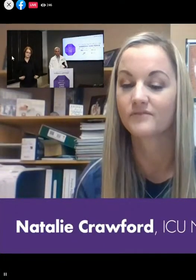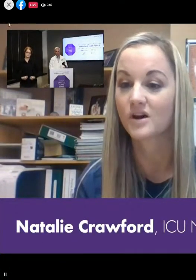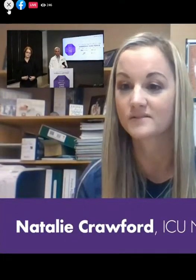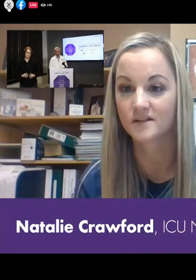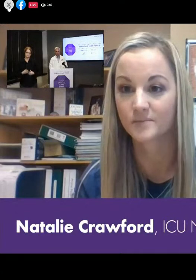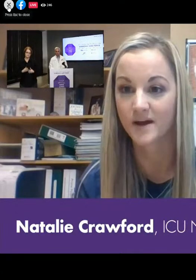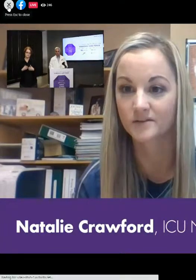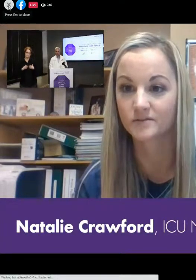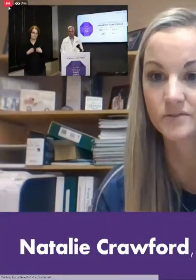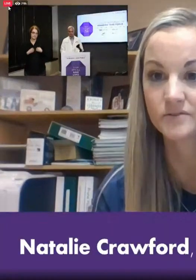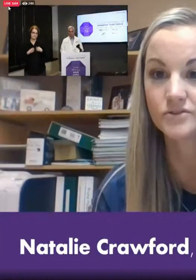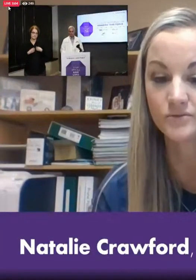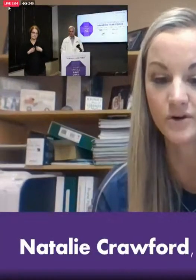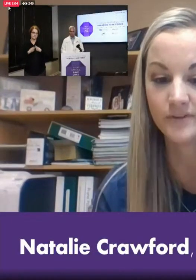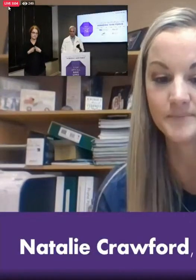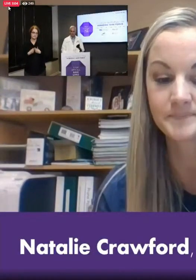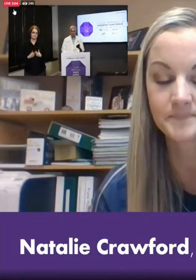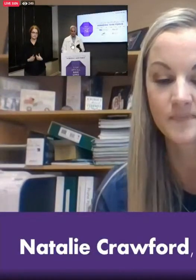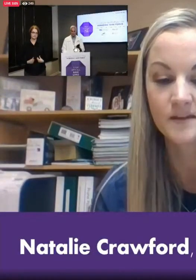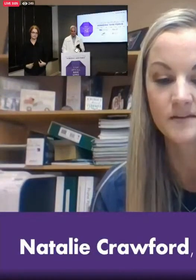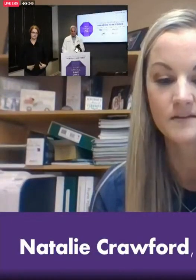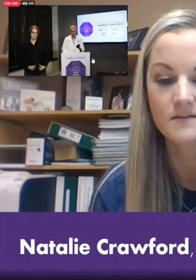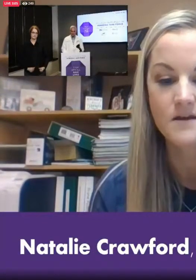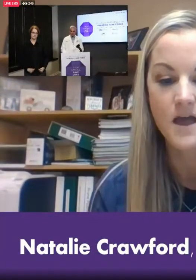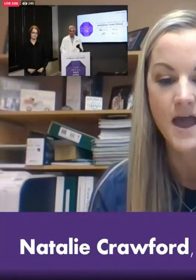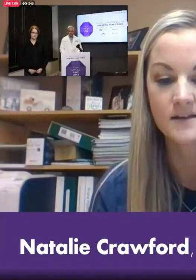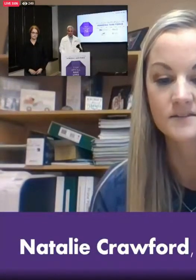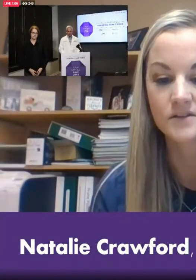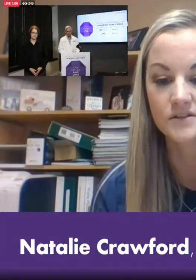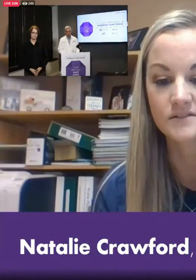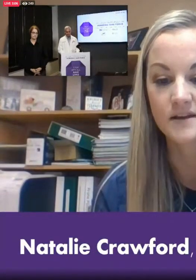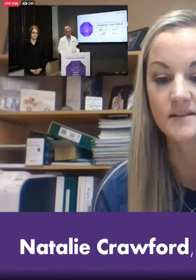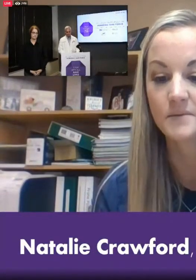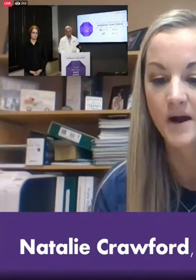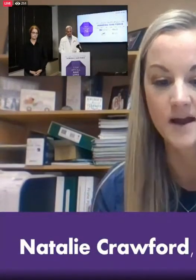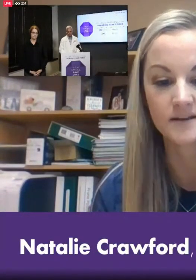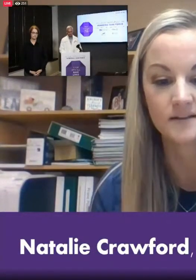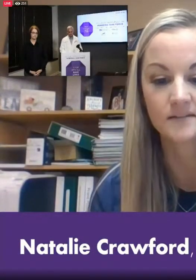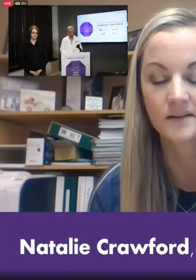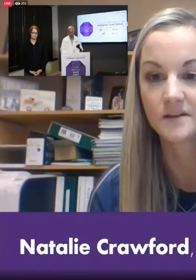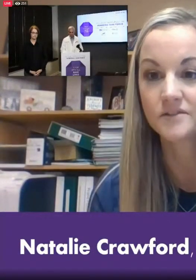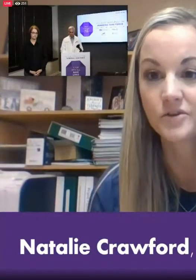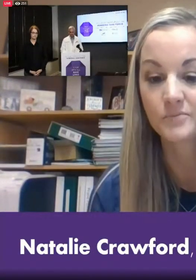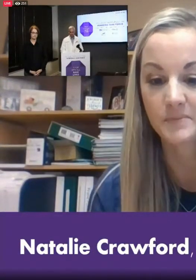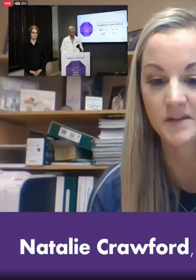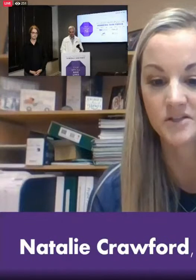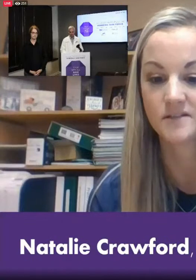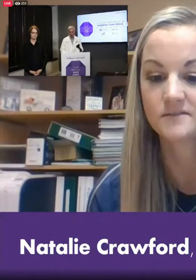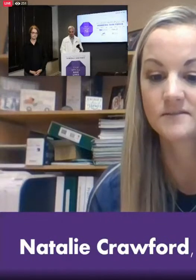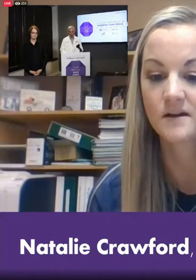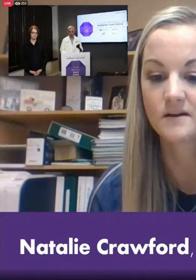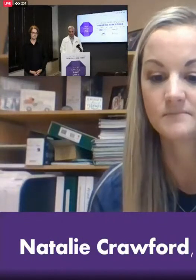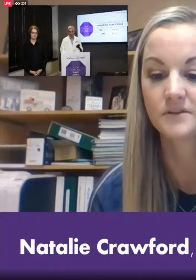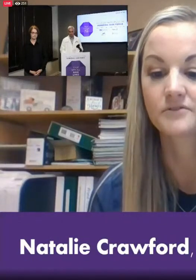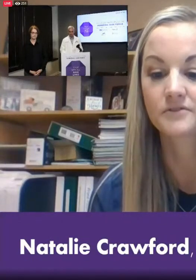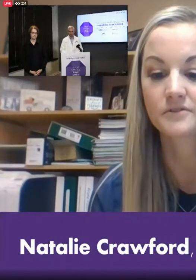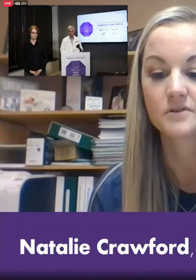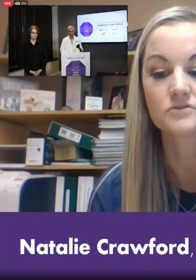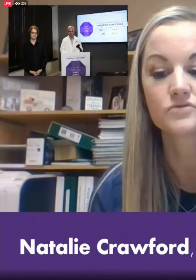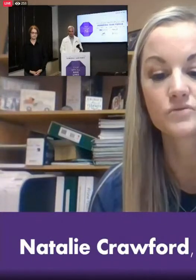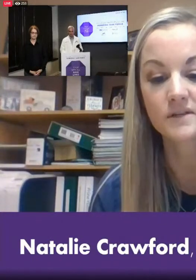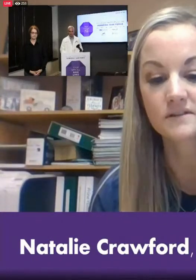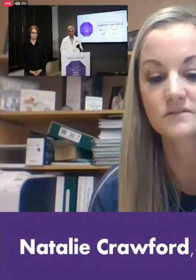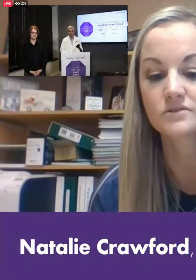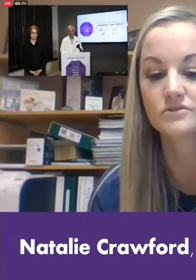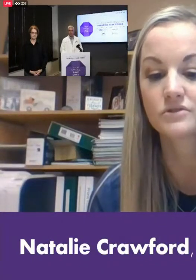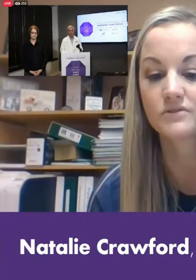patients who have lost their battle to COVID. As a nurse, I take pride in getting to know my patients, hear